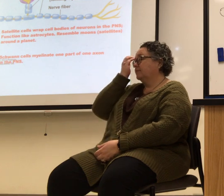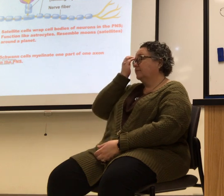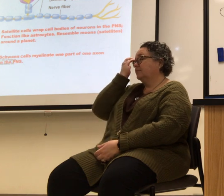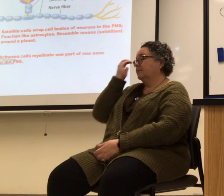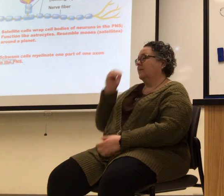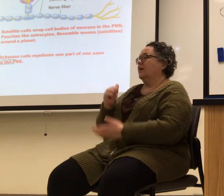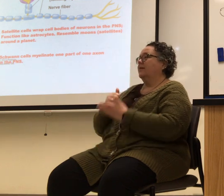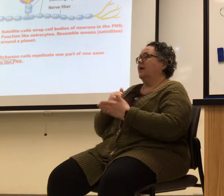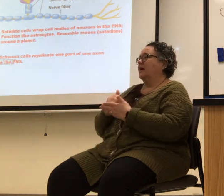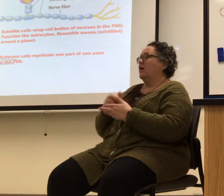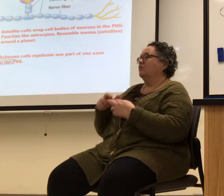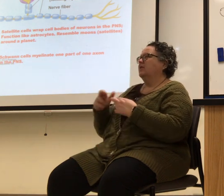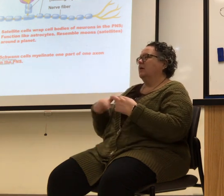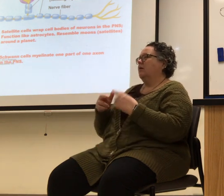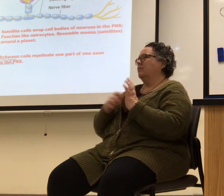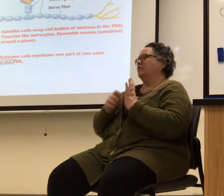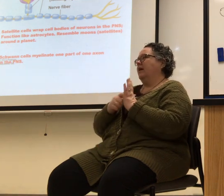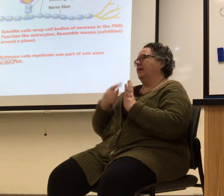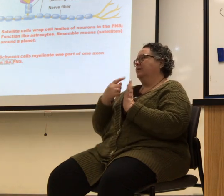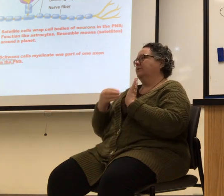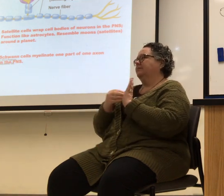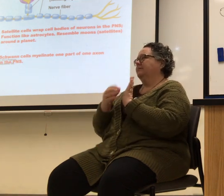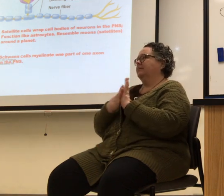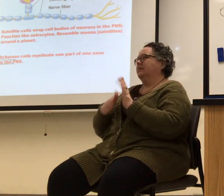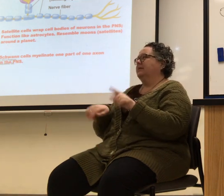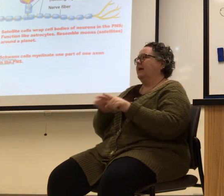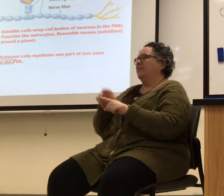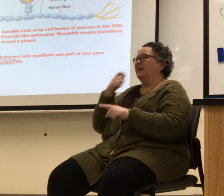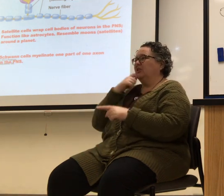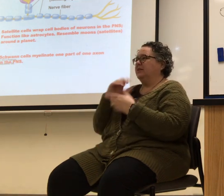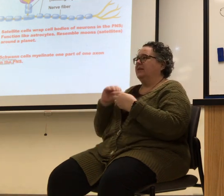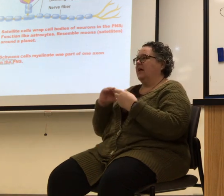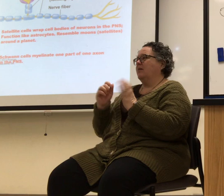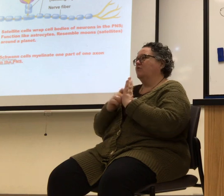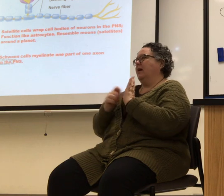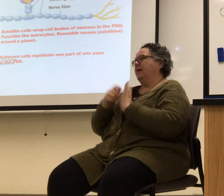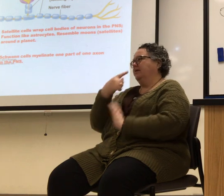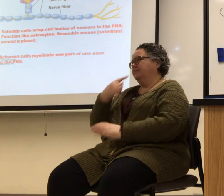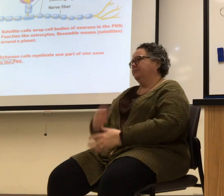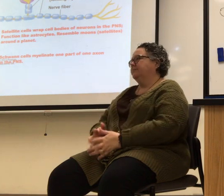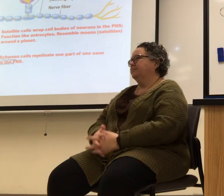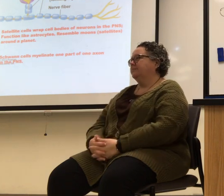Help recycle neurotransmitter, satellite cells, and Schwann cell.